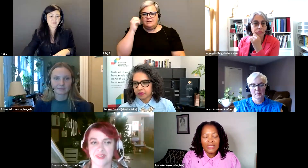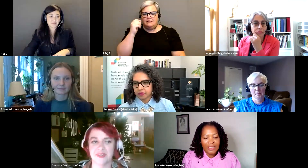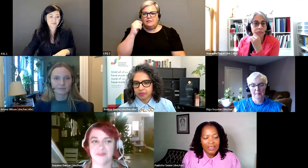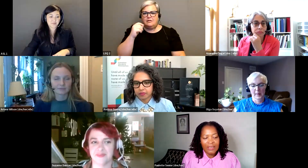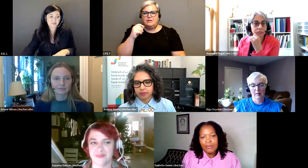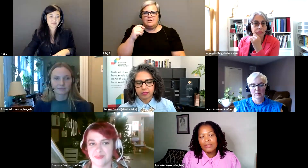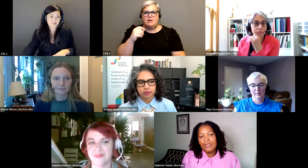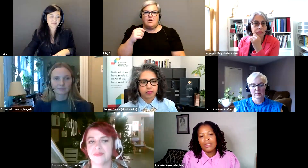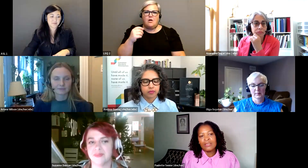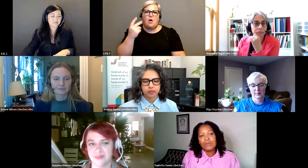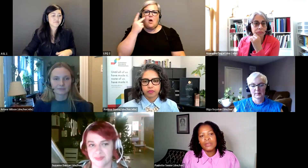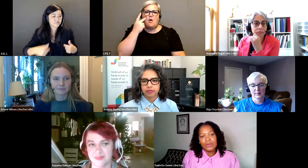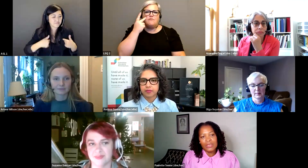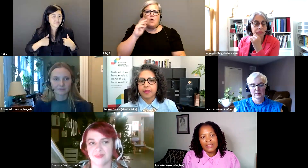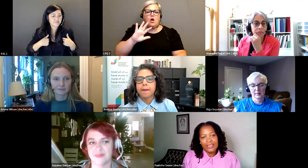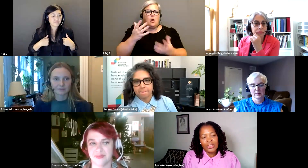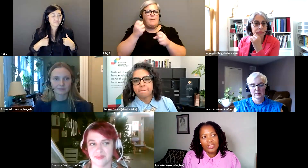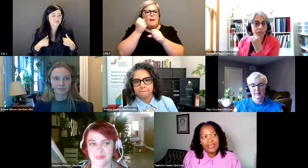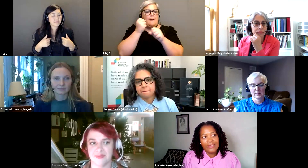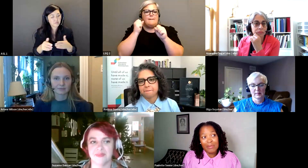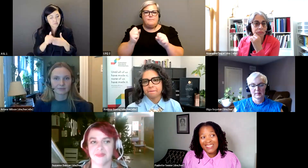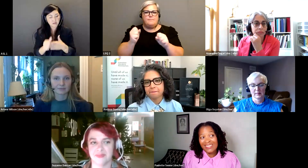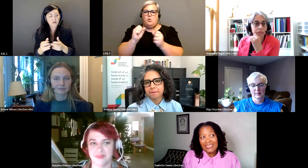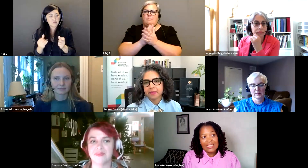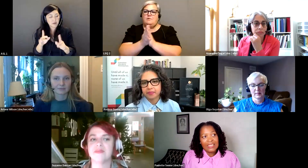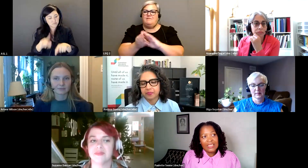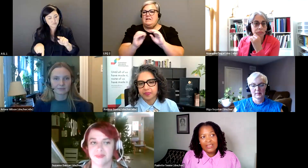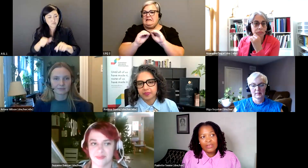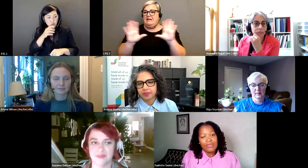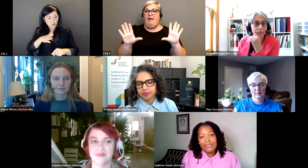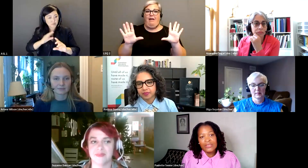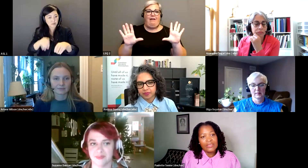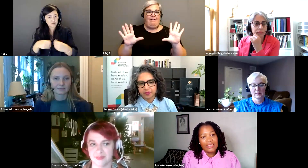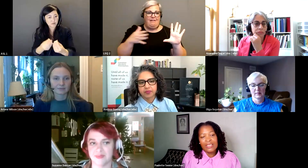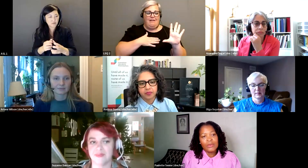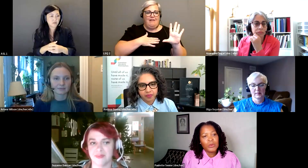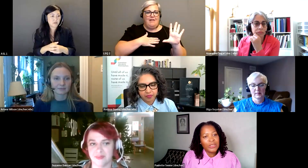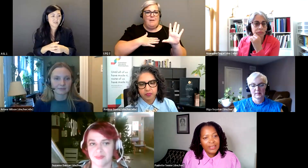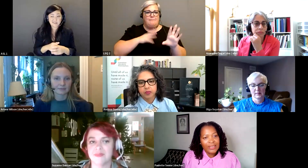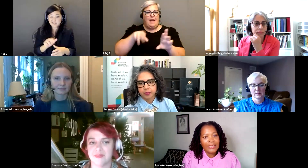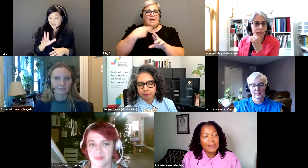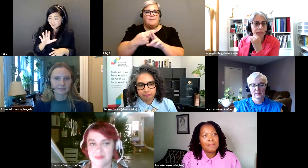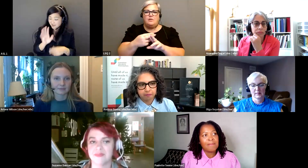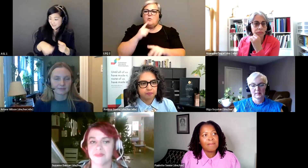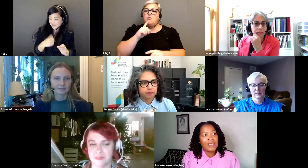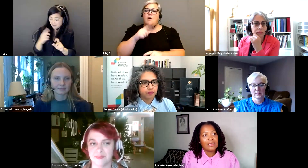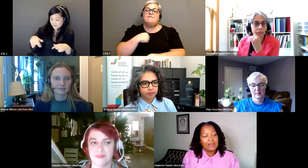of leading a number of women's organizations. I've spent 35 years in this work,